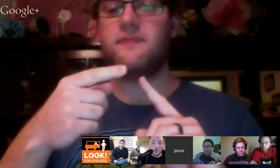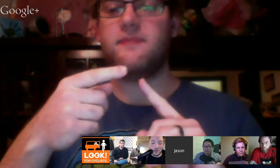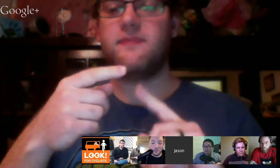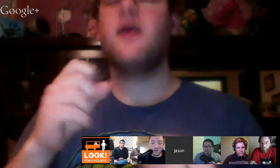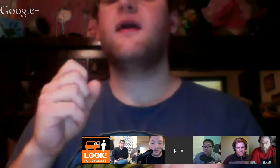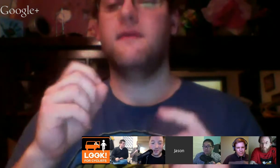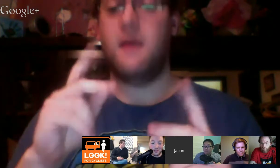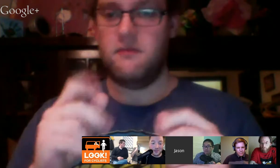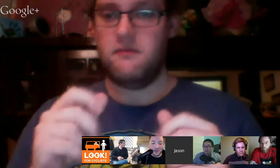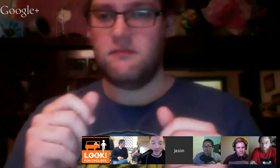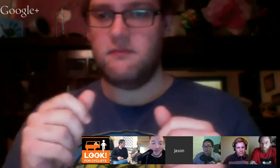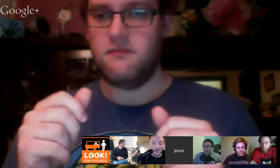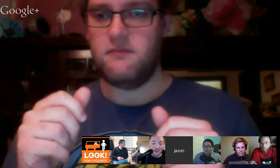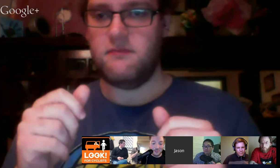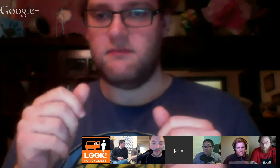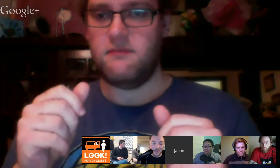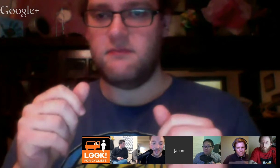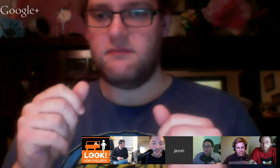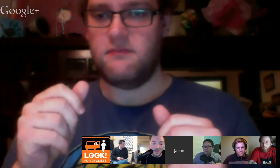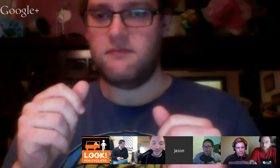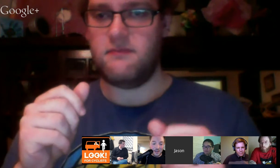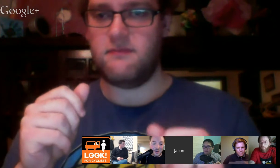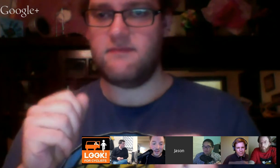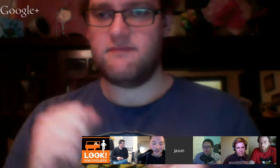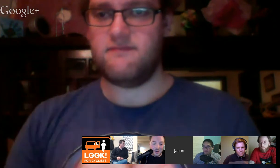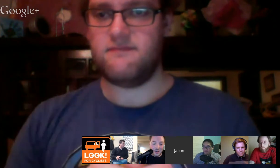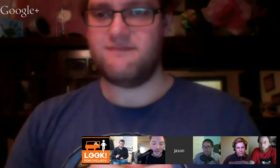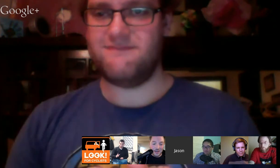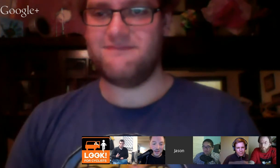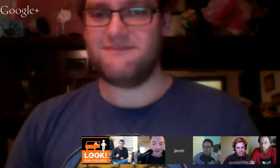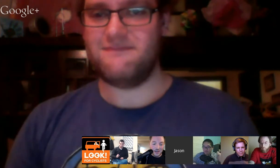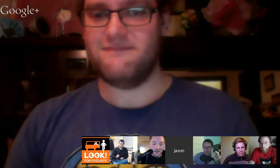Interpreters, would you mind unmuting yourself? I don't have that ability.